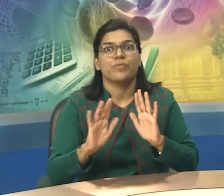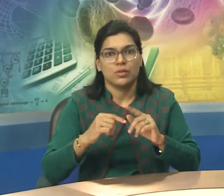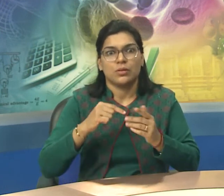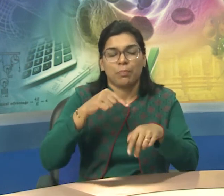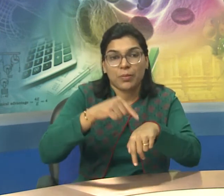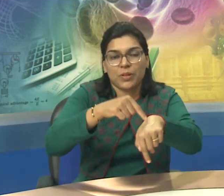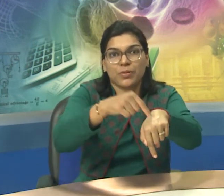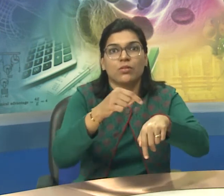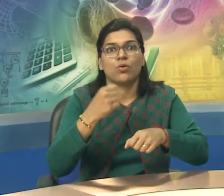technologies